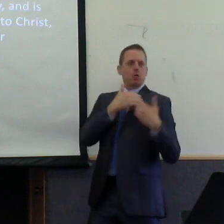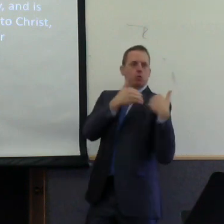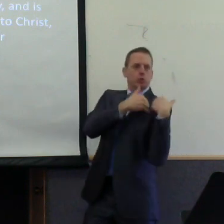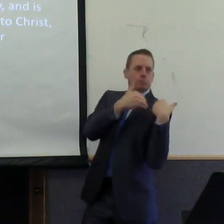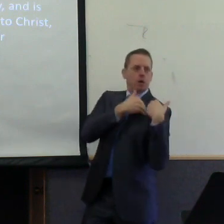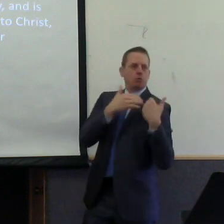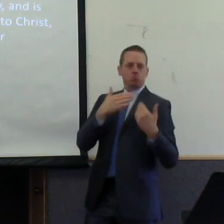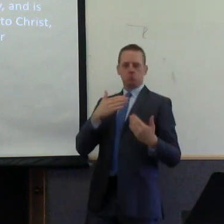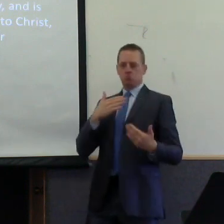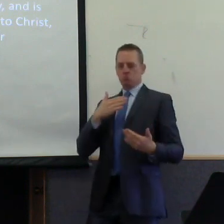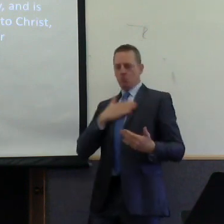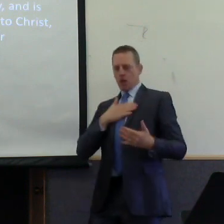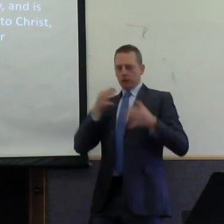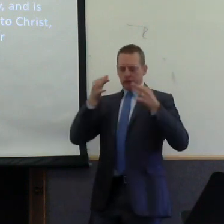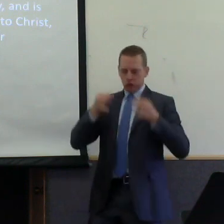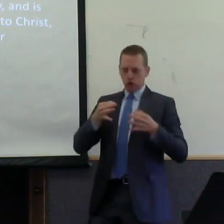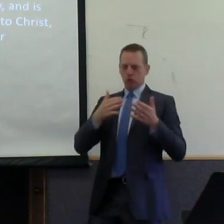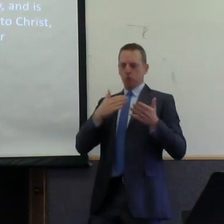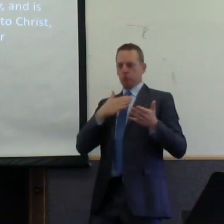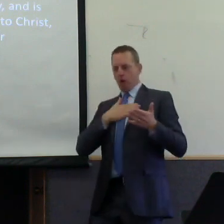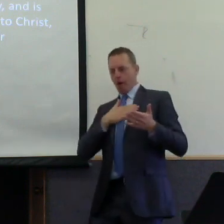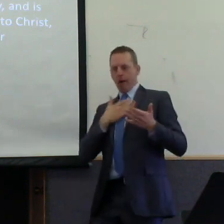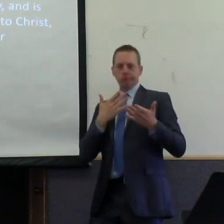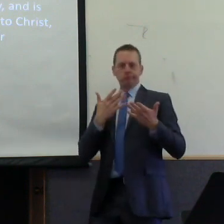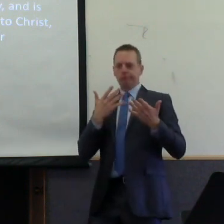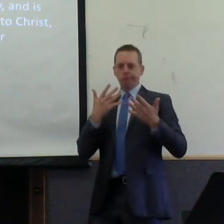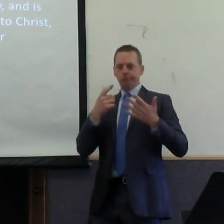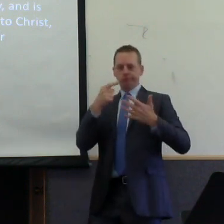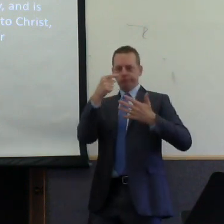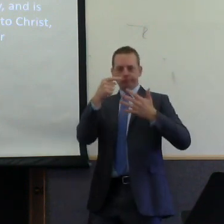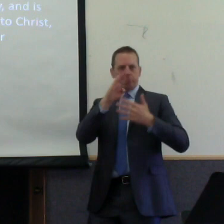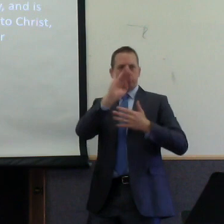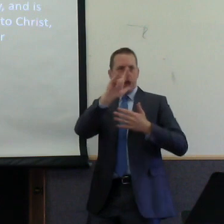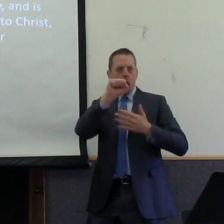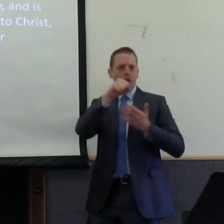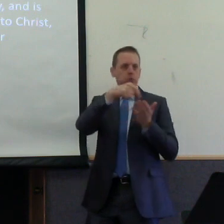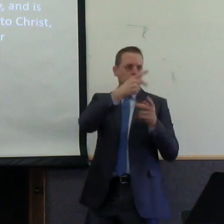submit to sacrifice all of myself or weekend